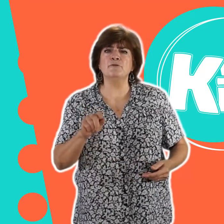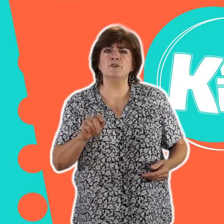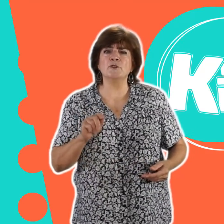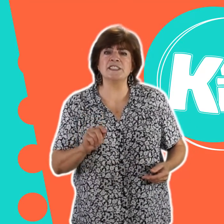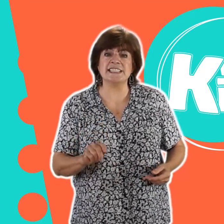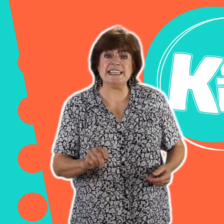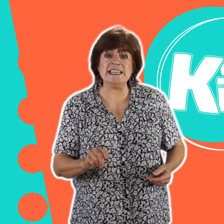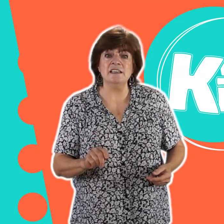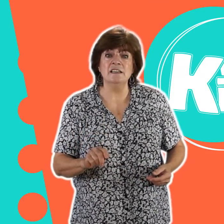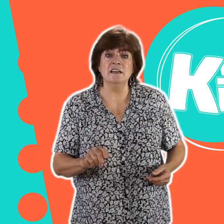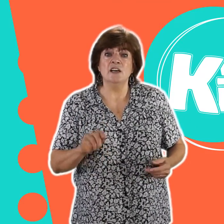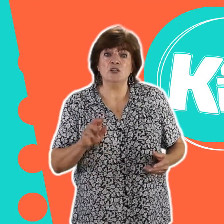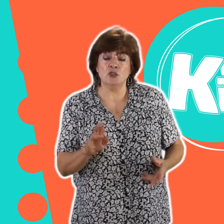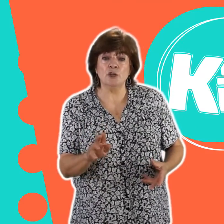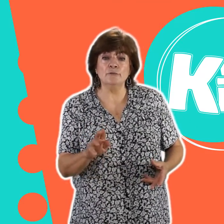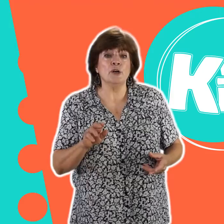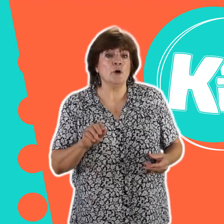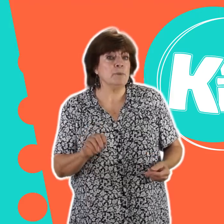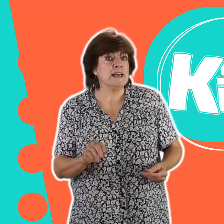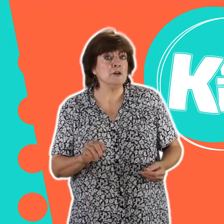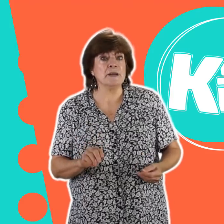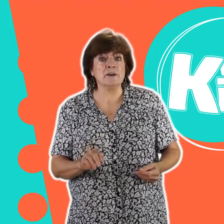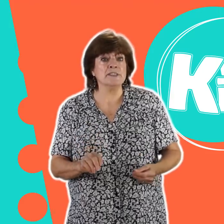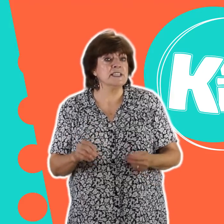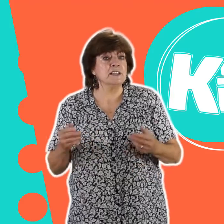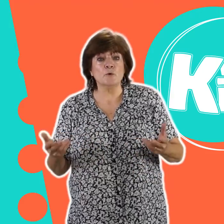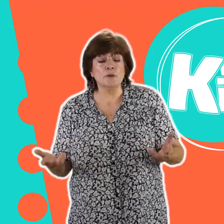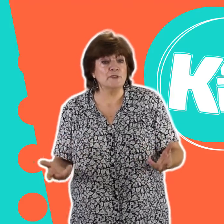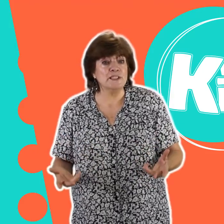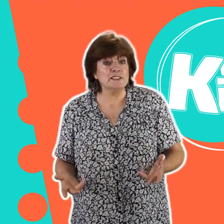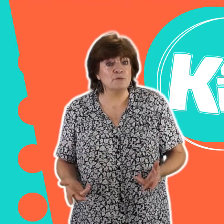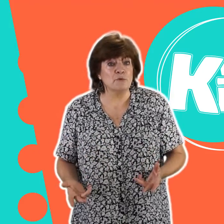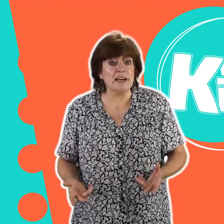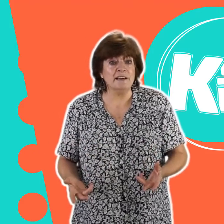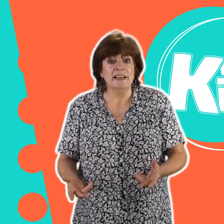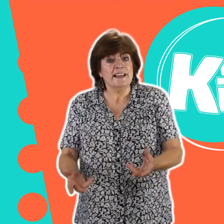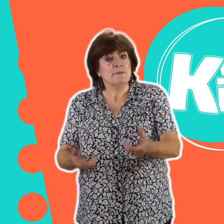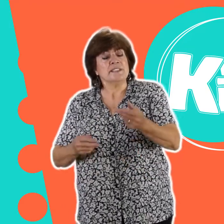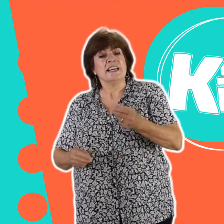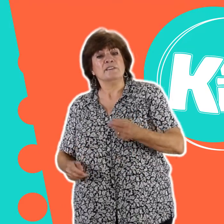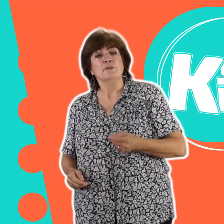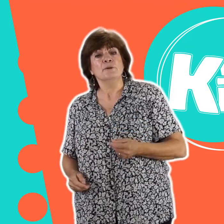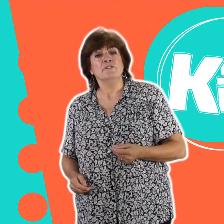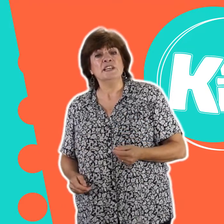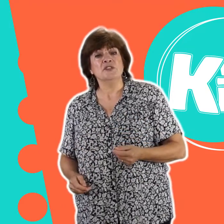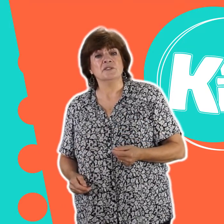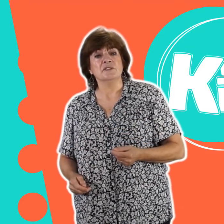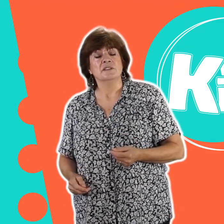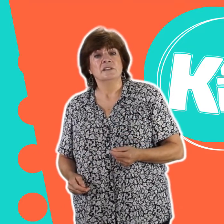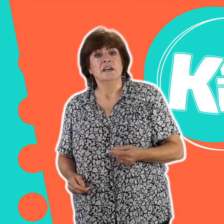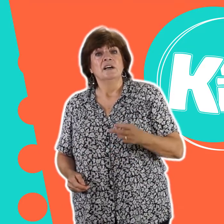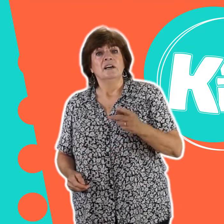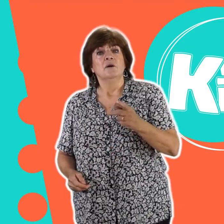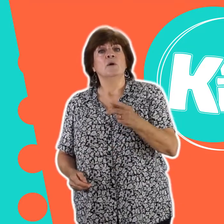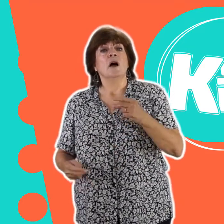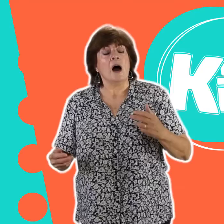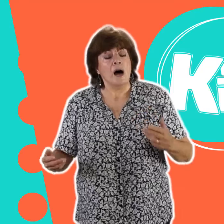verse C? Children, obey your parents in the Lord, for this is right. That was taken from Ephesians. Well,